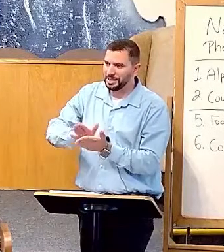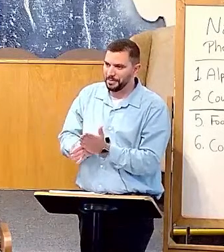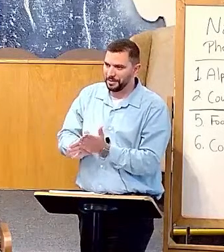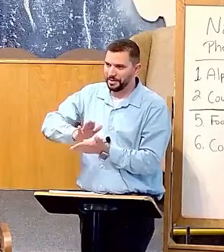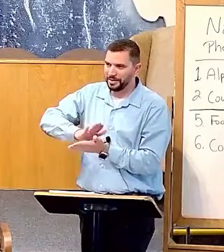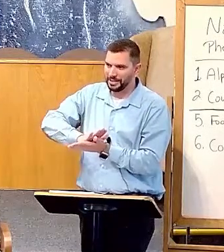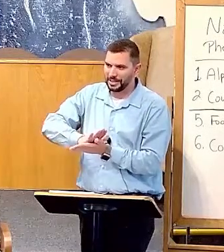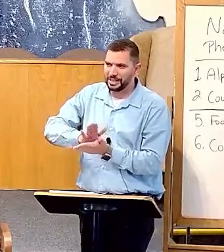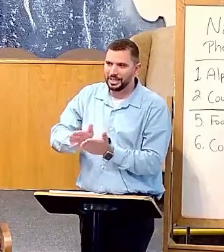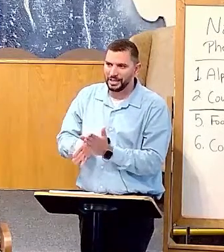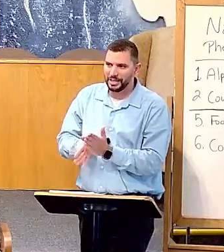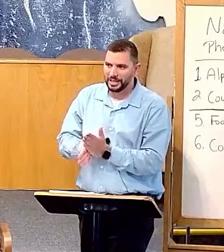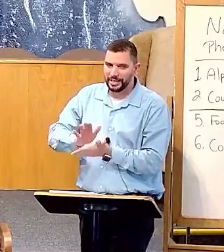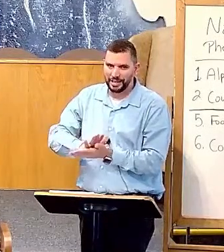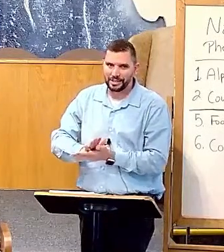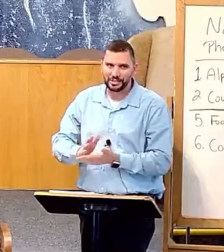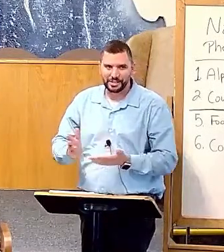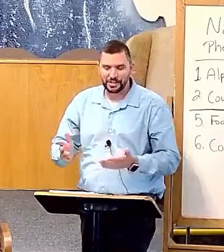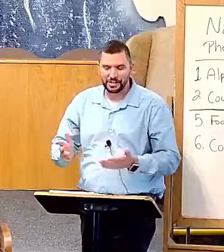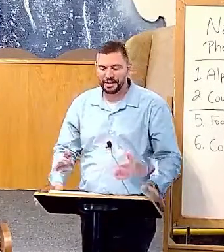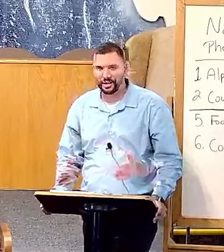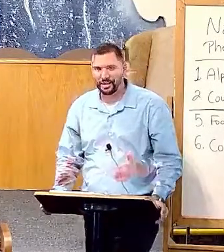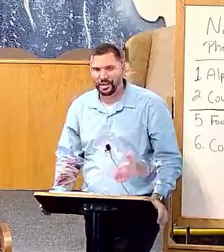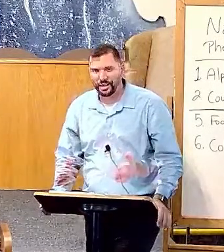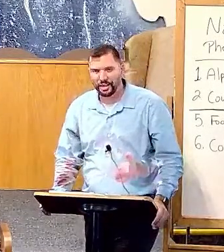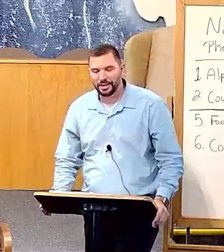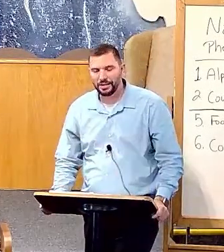hamburger. Yeah, because that's how you make it.